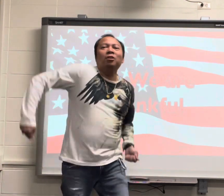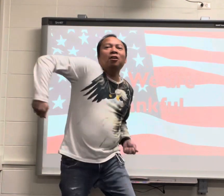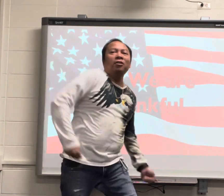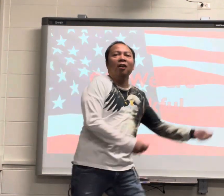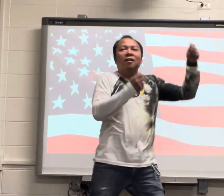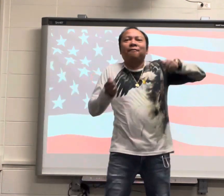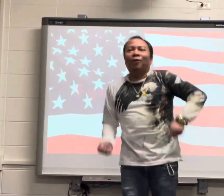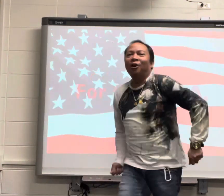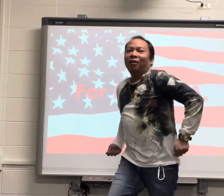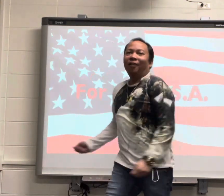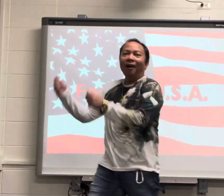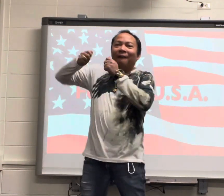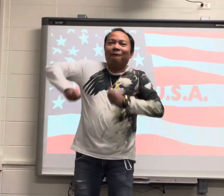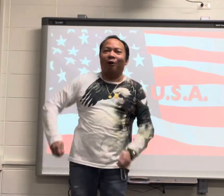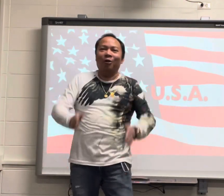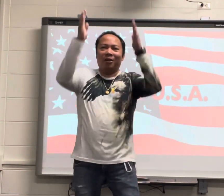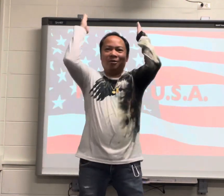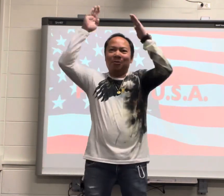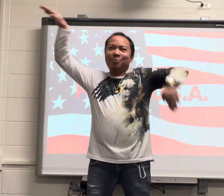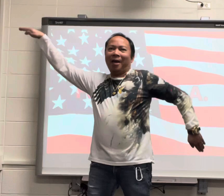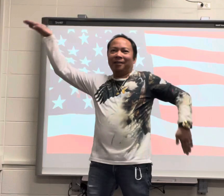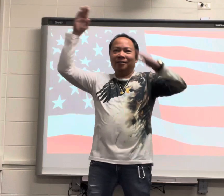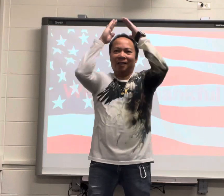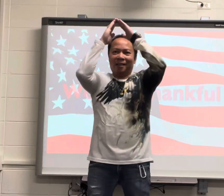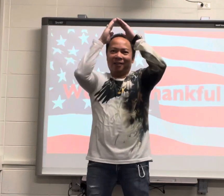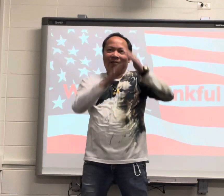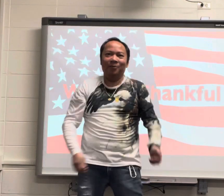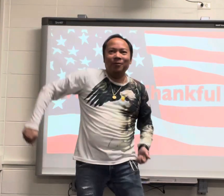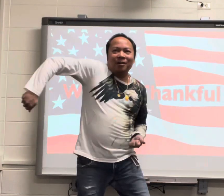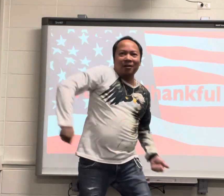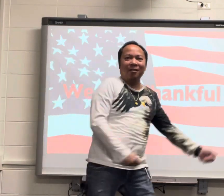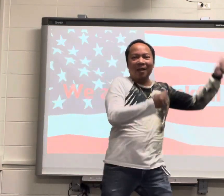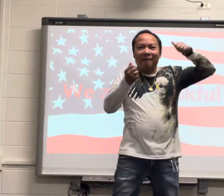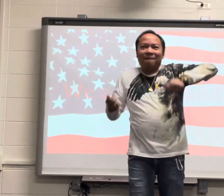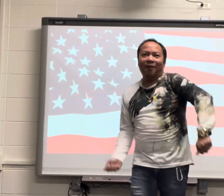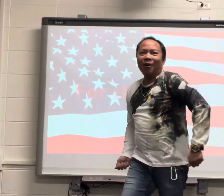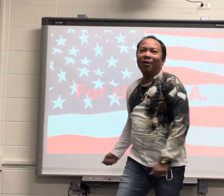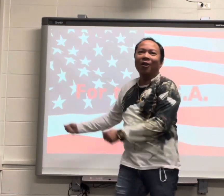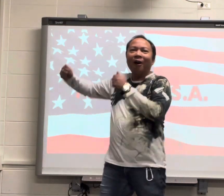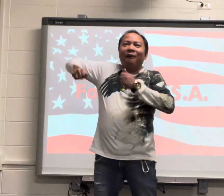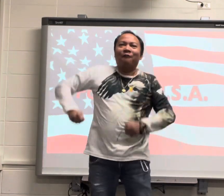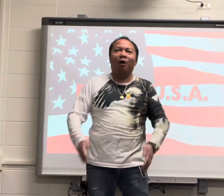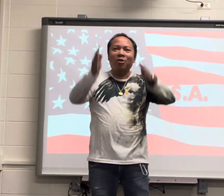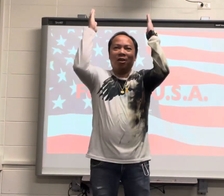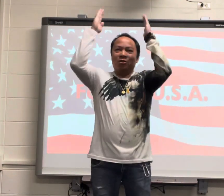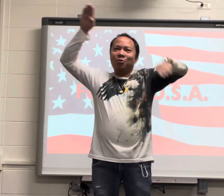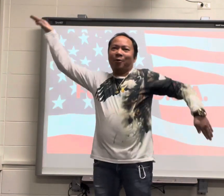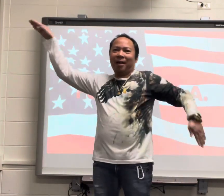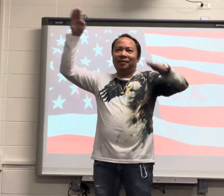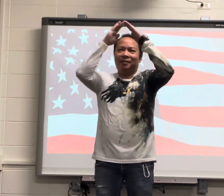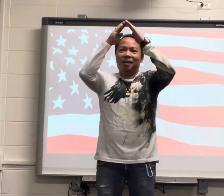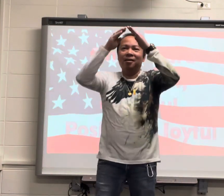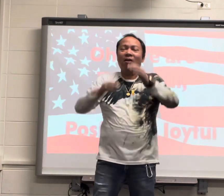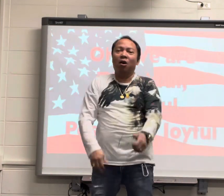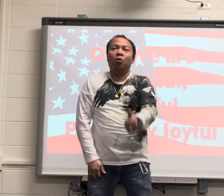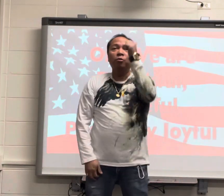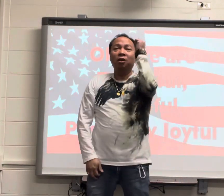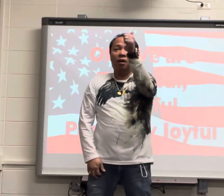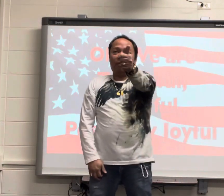we are thankful for the USA we are thankful for the USA oh we are